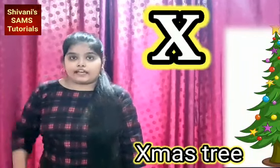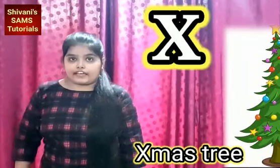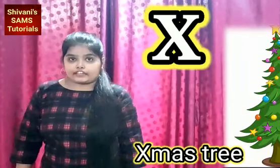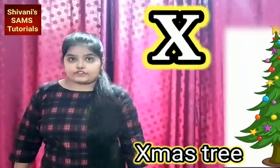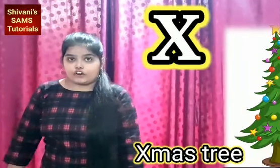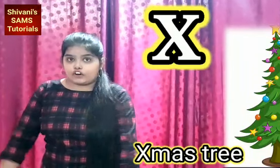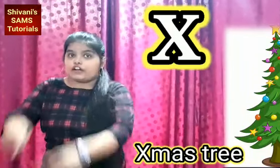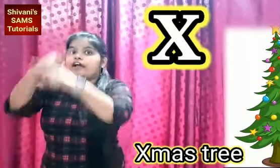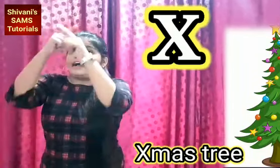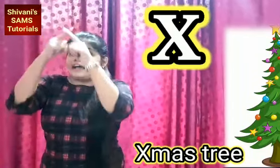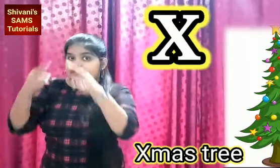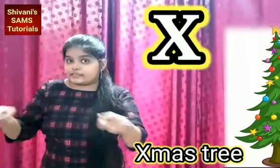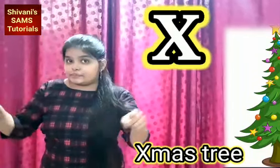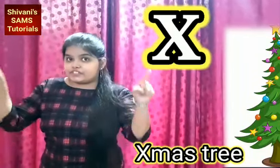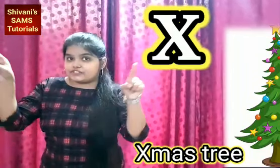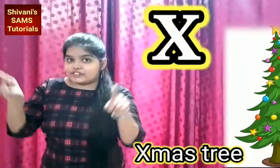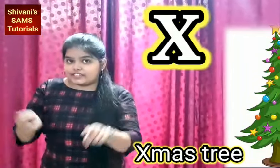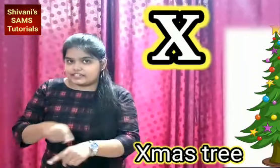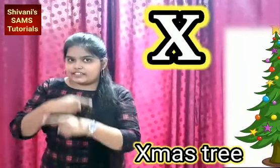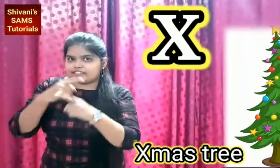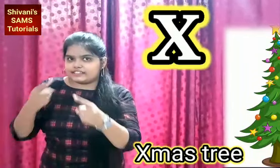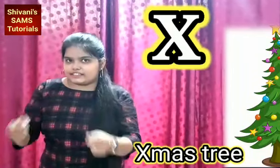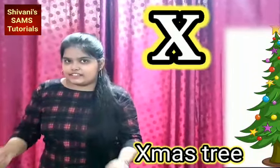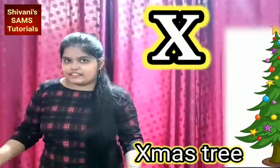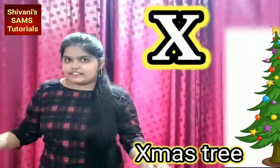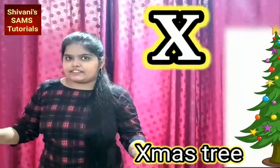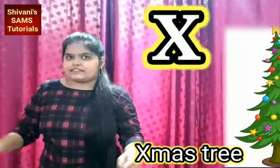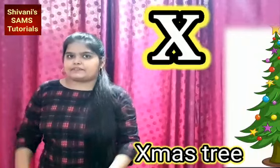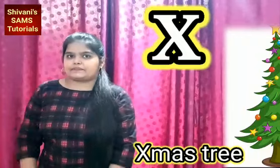X for Xmas tree.